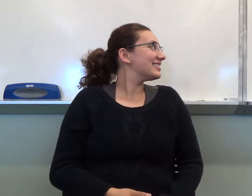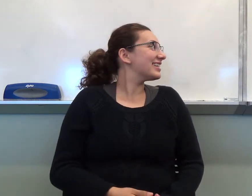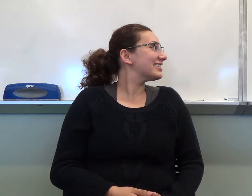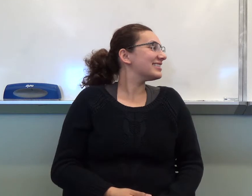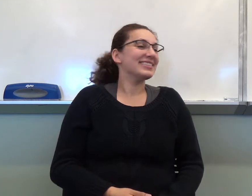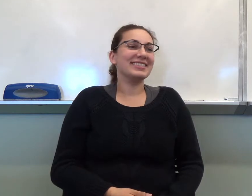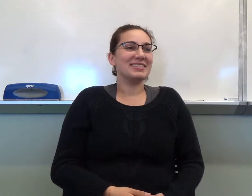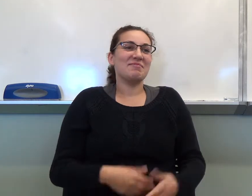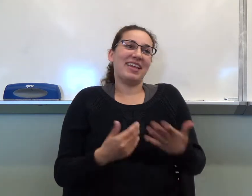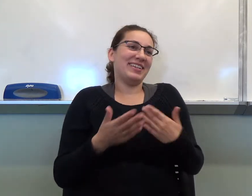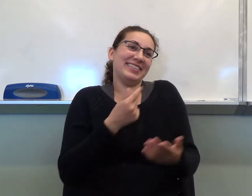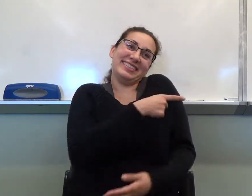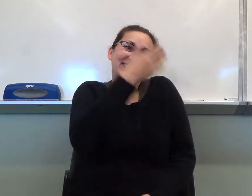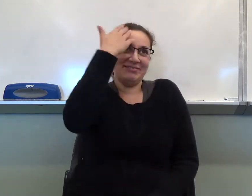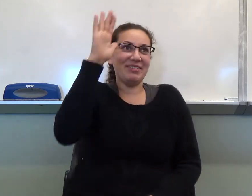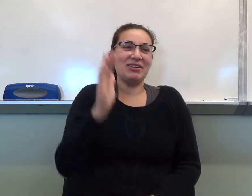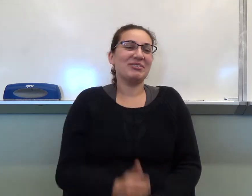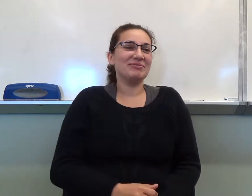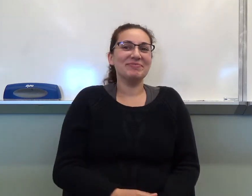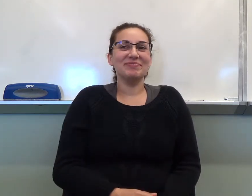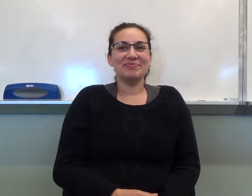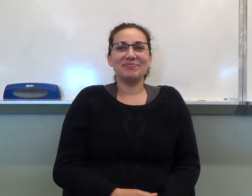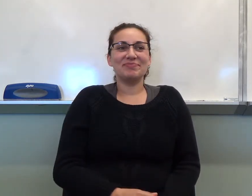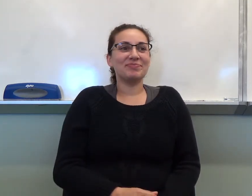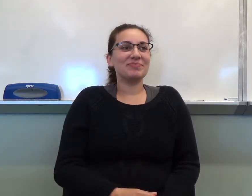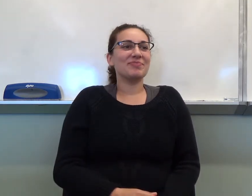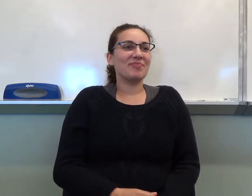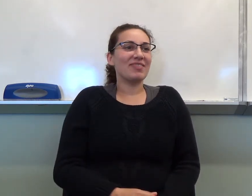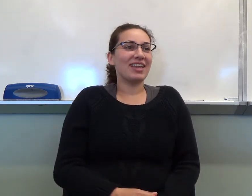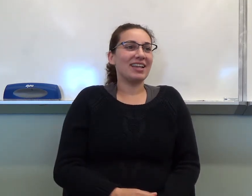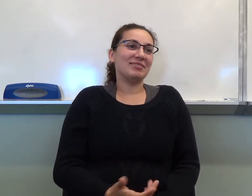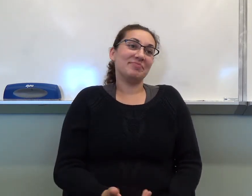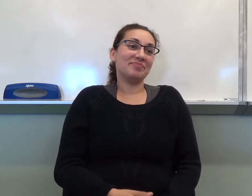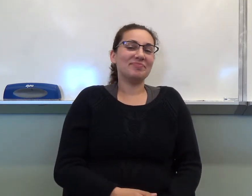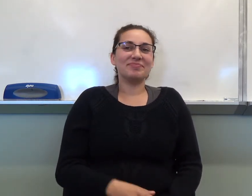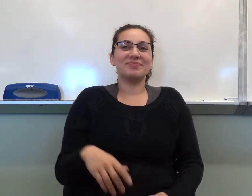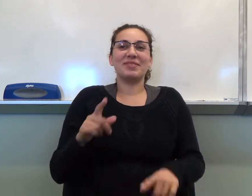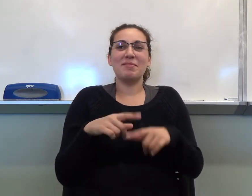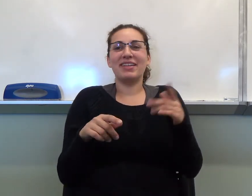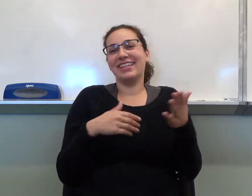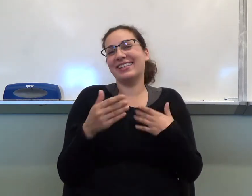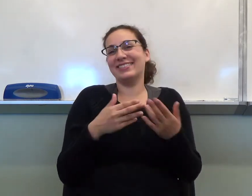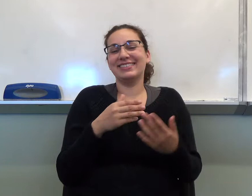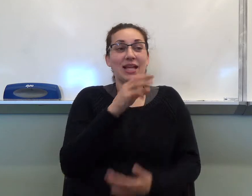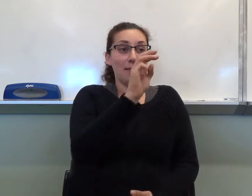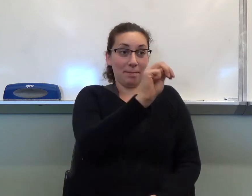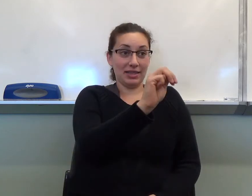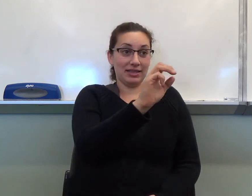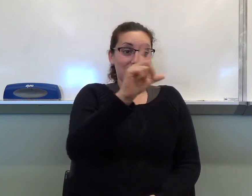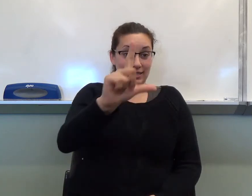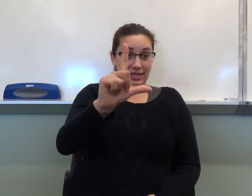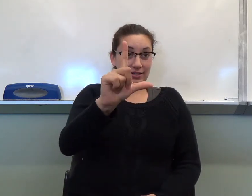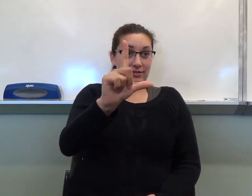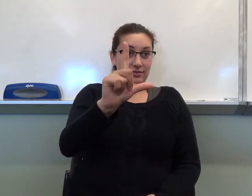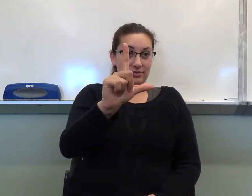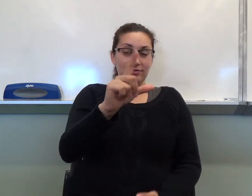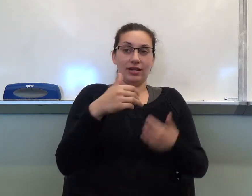thanks. The milliliter actually can also be called by a different name. It's a cubic